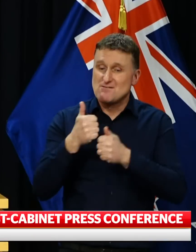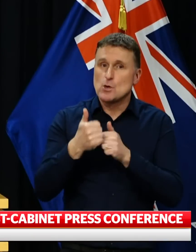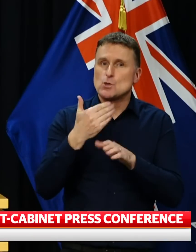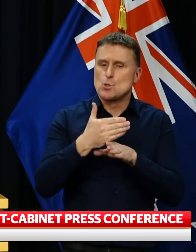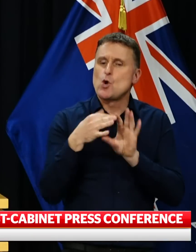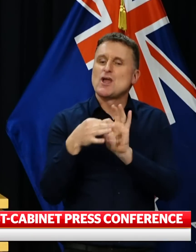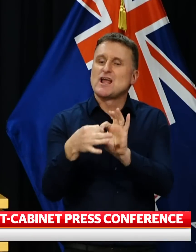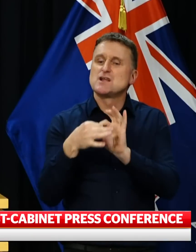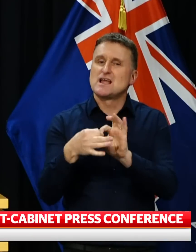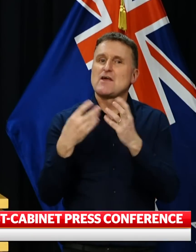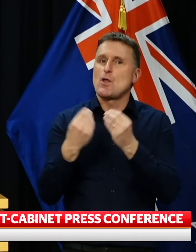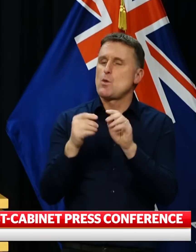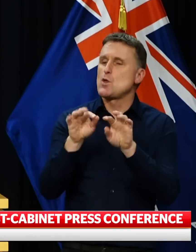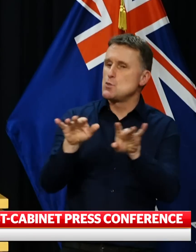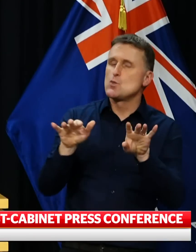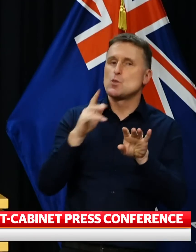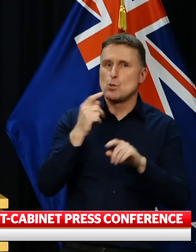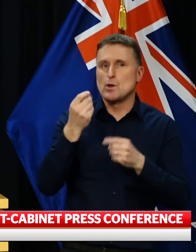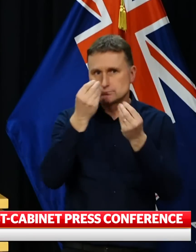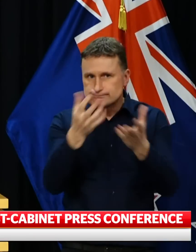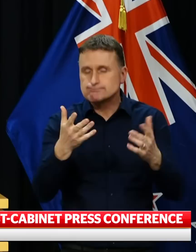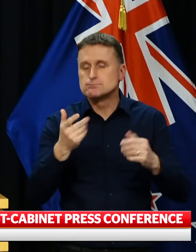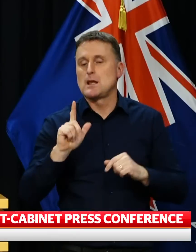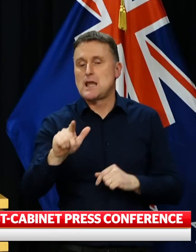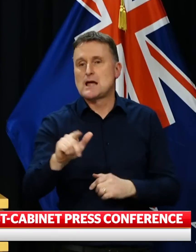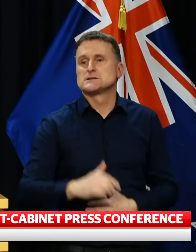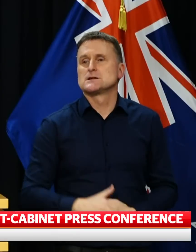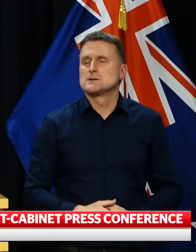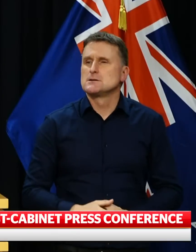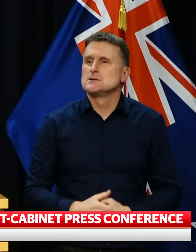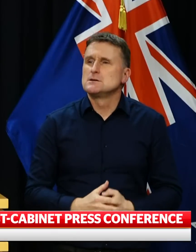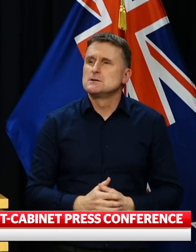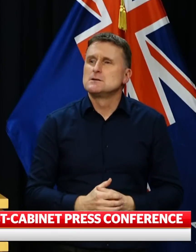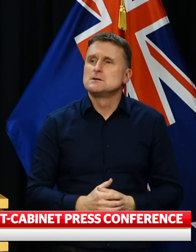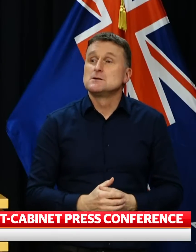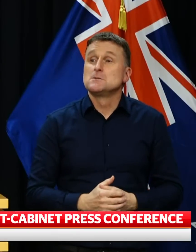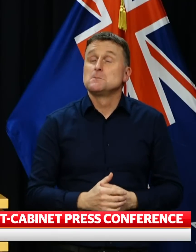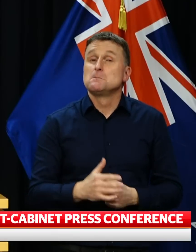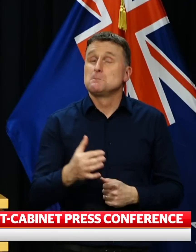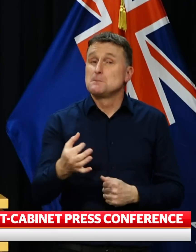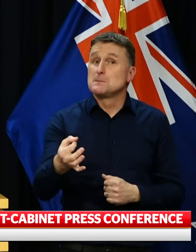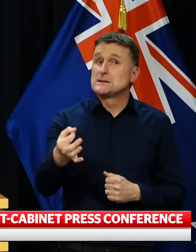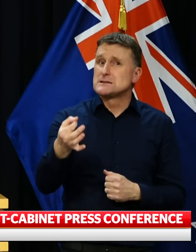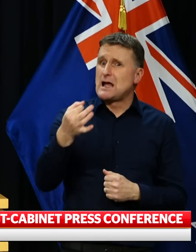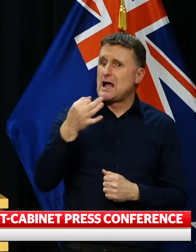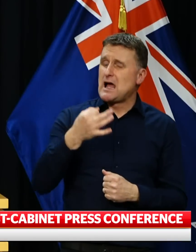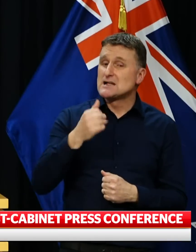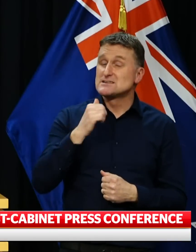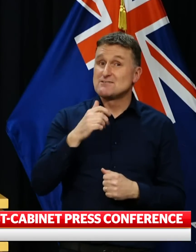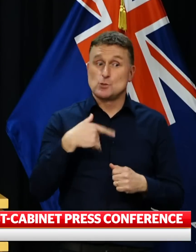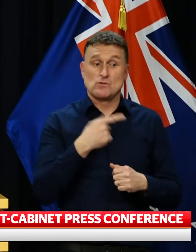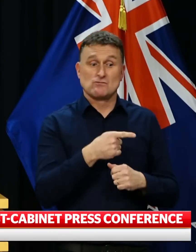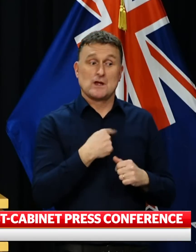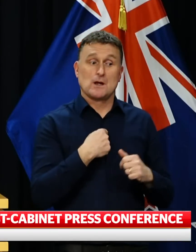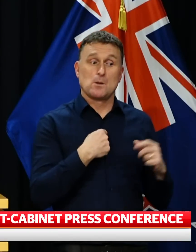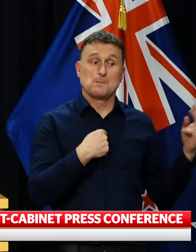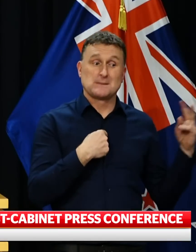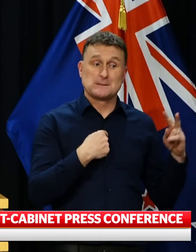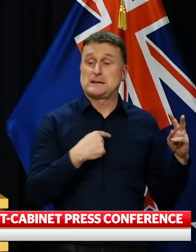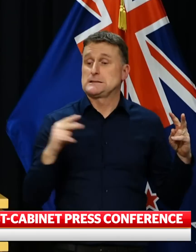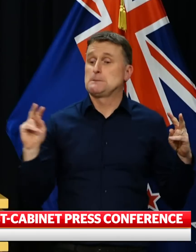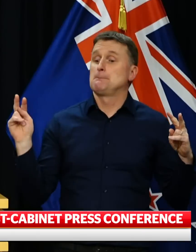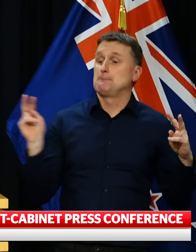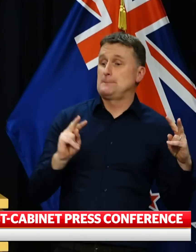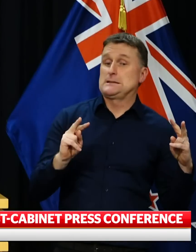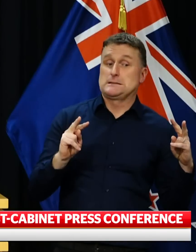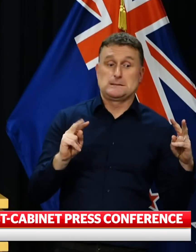election. So much from New Zealand First, I suppose, is what I'm asking, that you wouldn't actually be able to work with them. If you're taking a stand over here and they're taking a stand over here, is